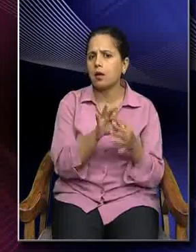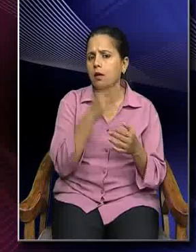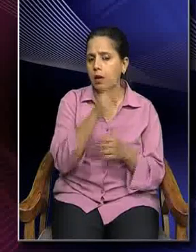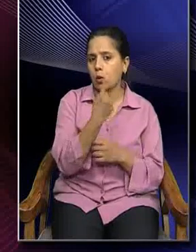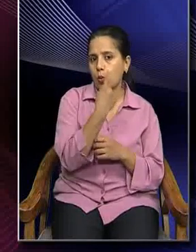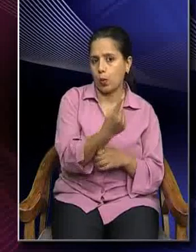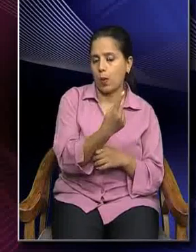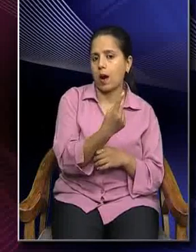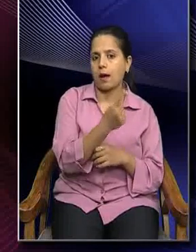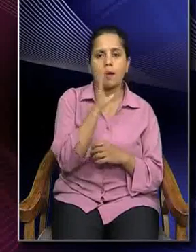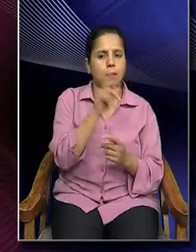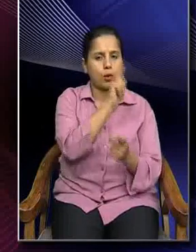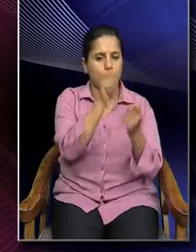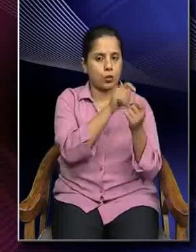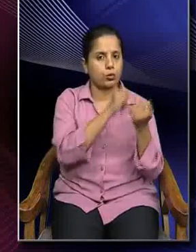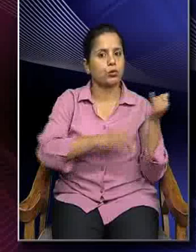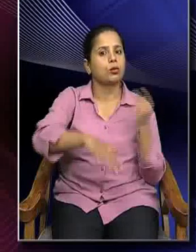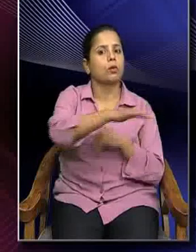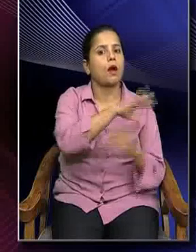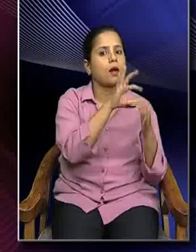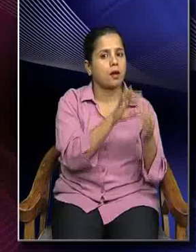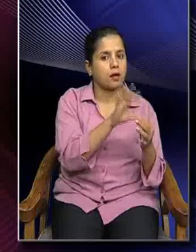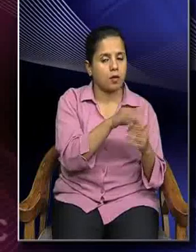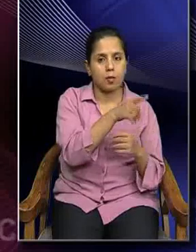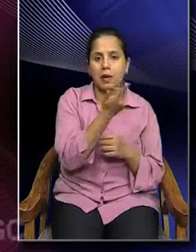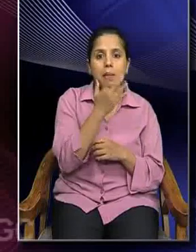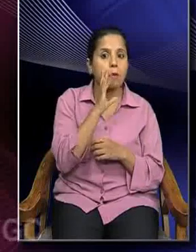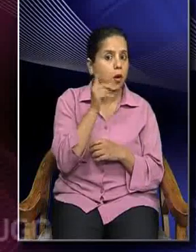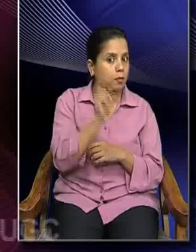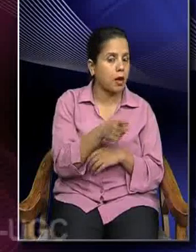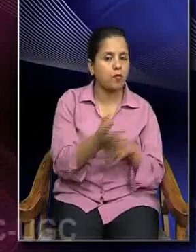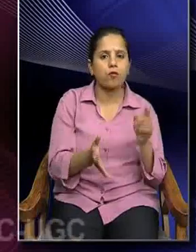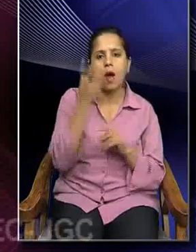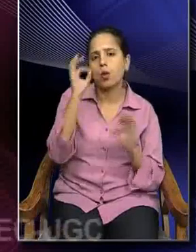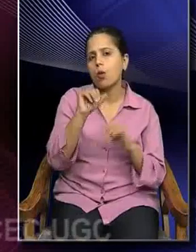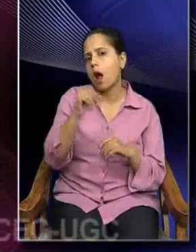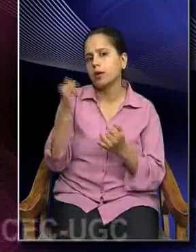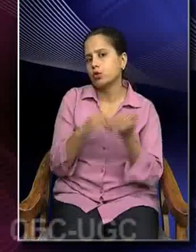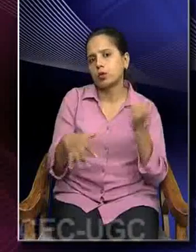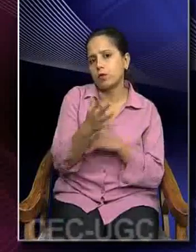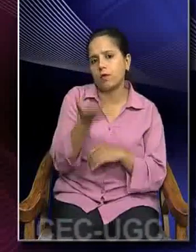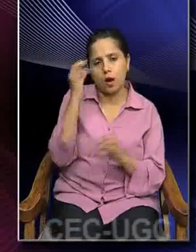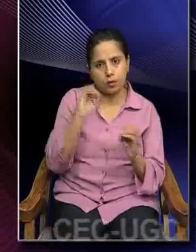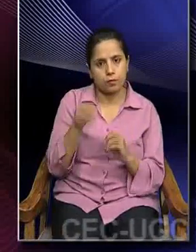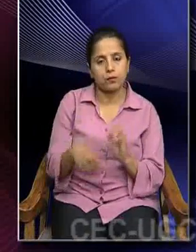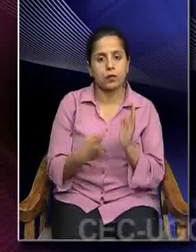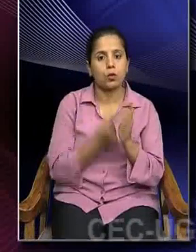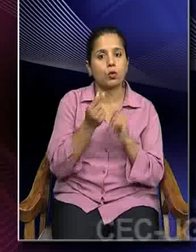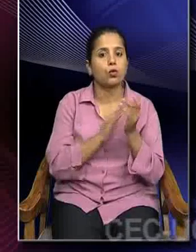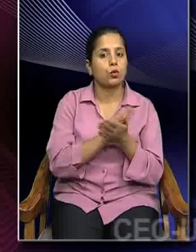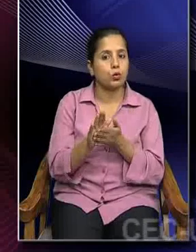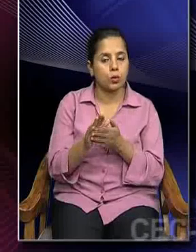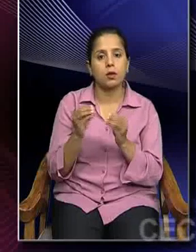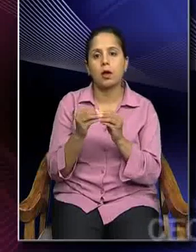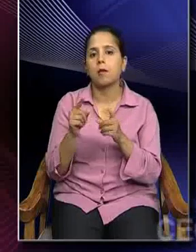one particular society and not necessarily found in other society. Ruth Benedict, he